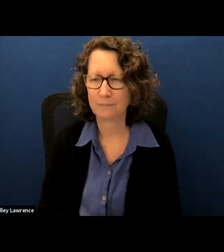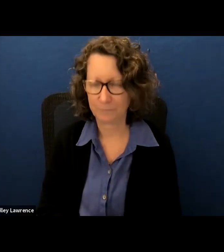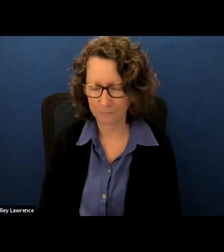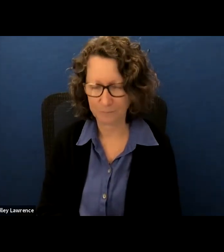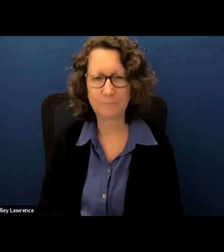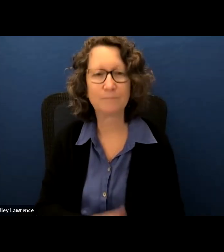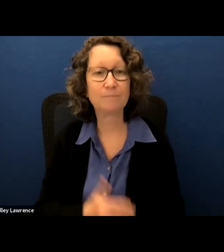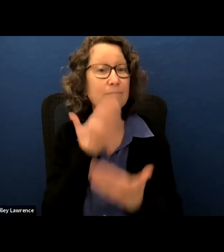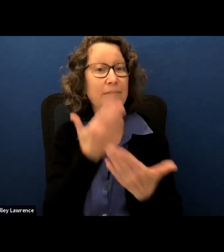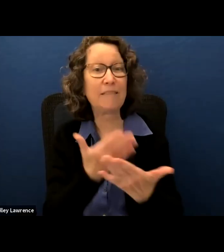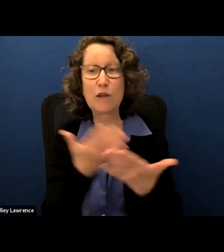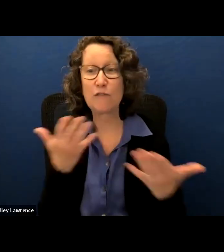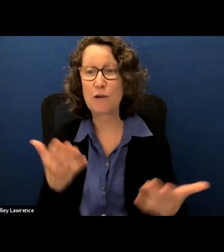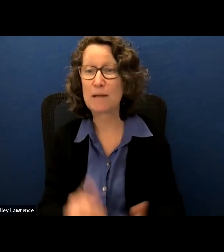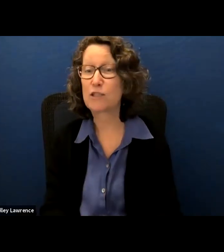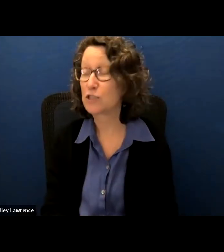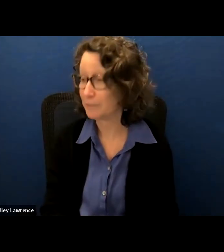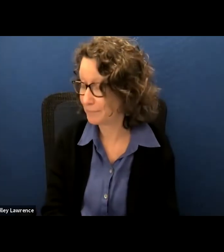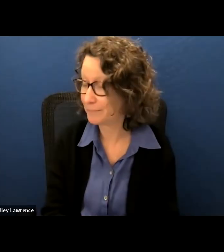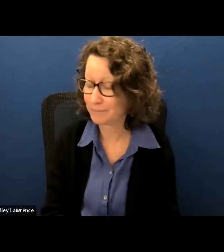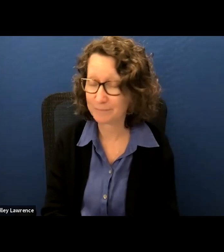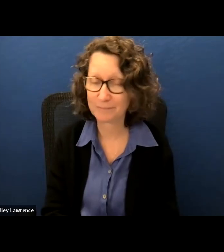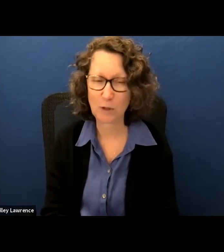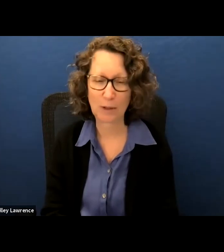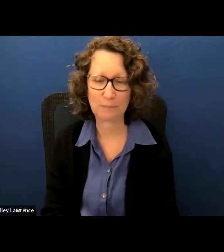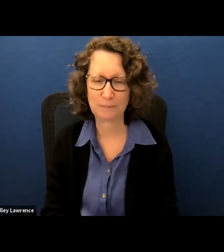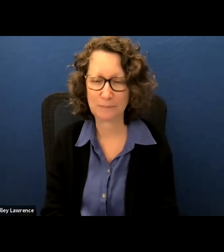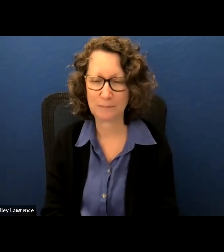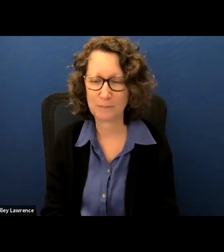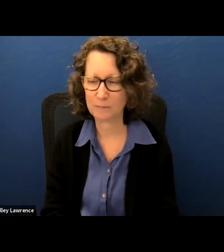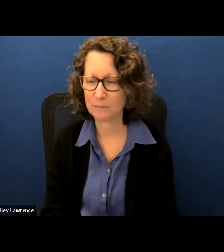Okay, thank you very much. Thanks, Hernandez.